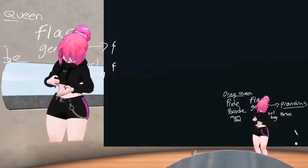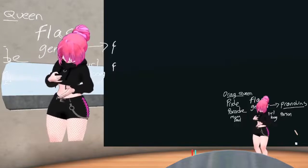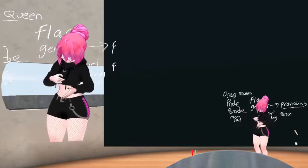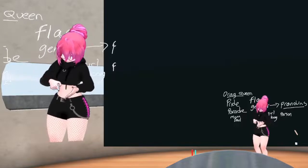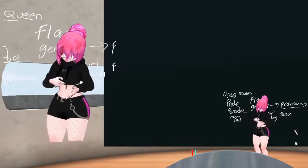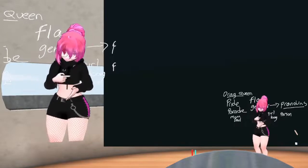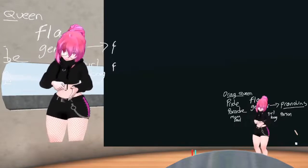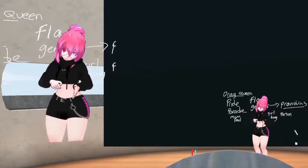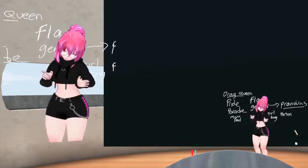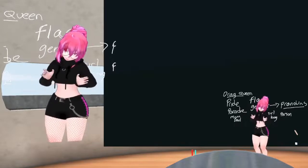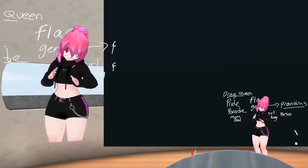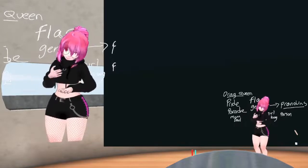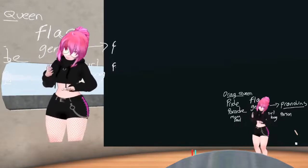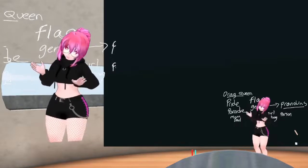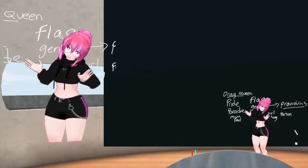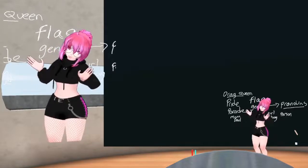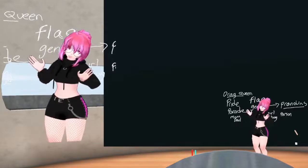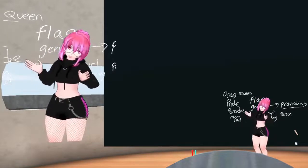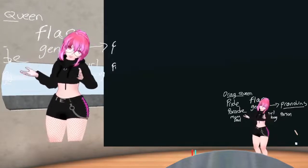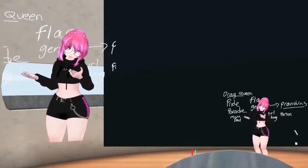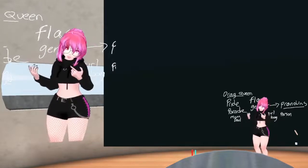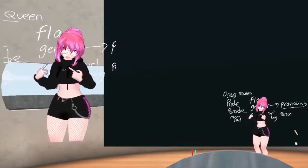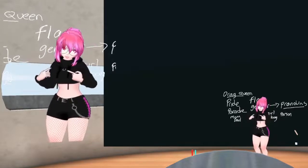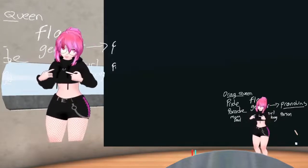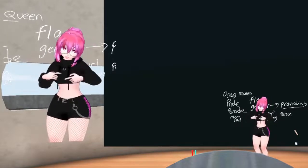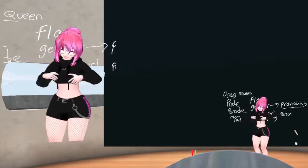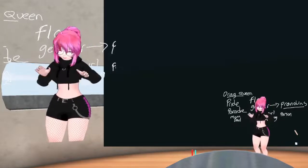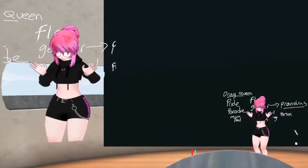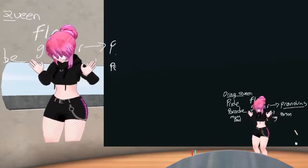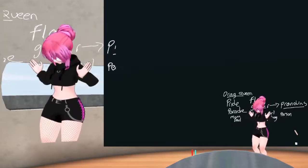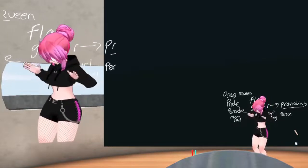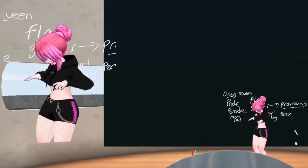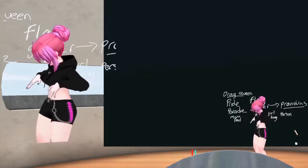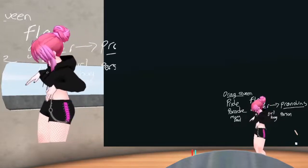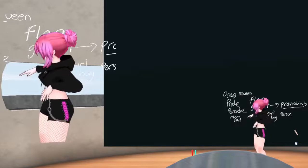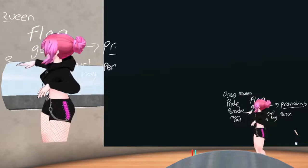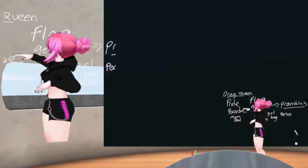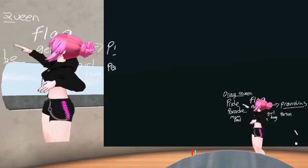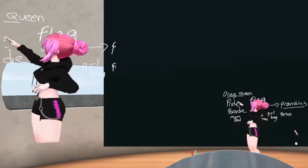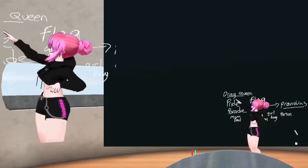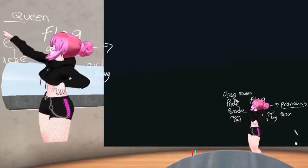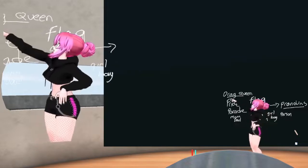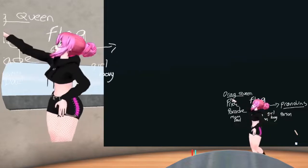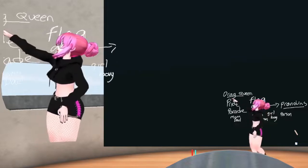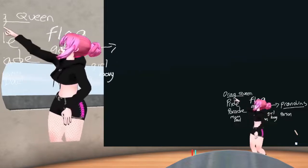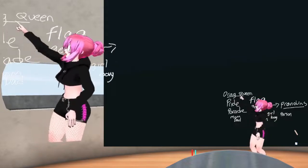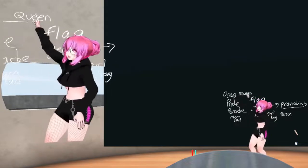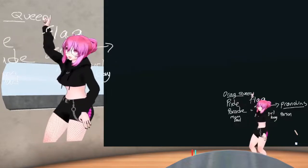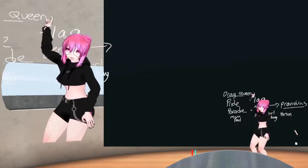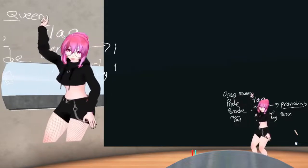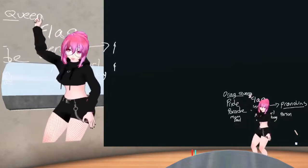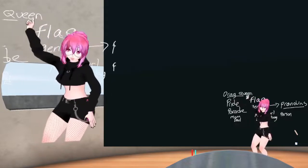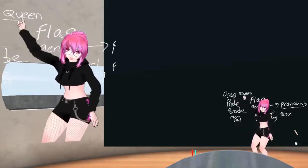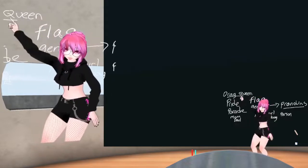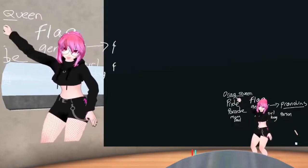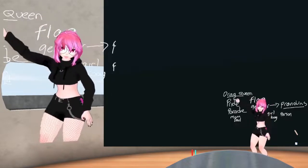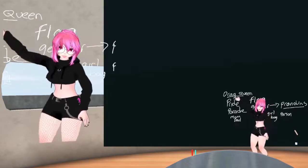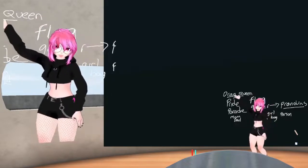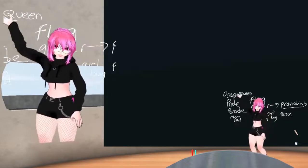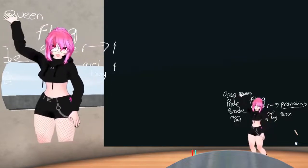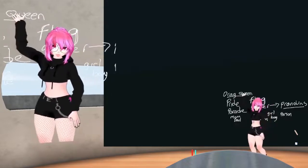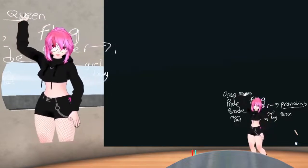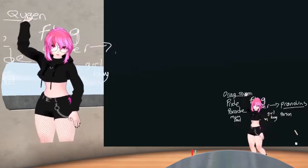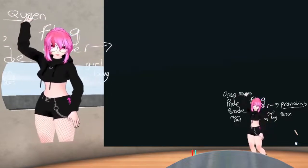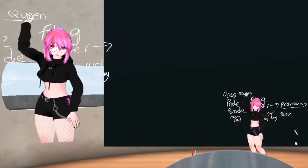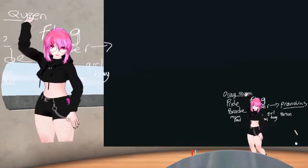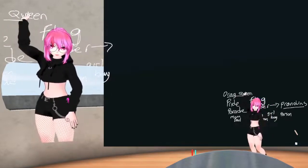thinking maybe doing some Just Dance after this. So if you wanted to come, we could do that, but whatever, no worries. Anyways, so drag queen, who can show me